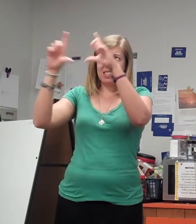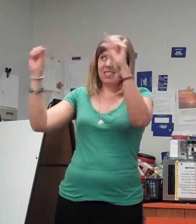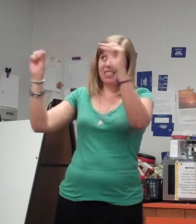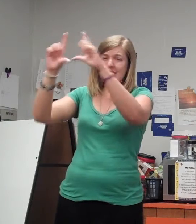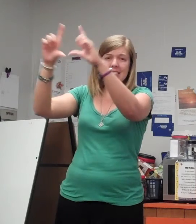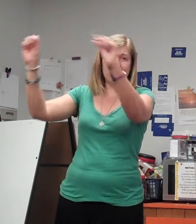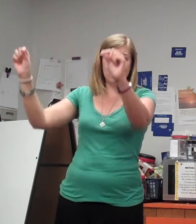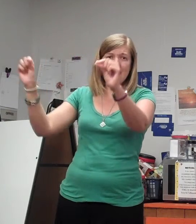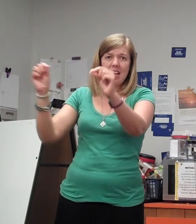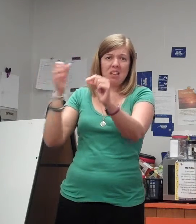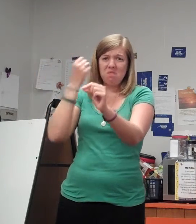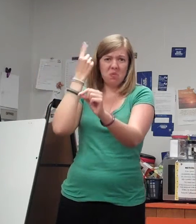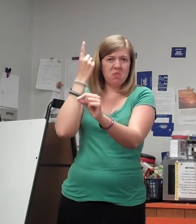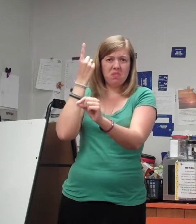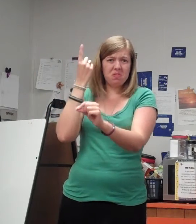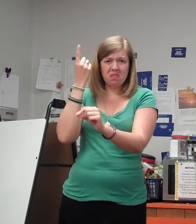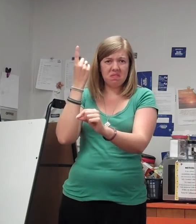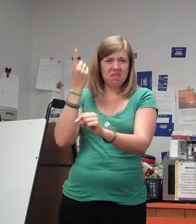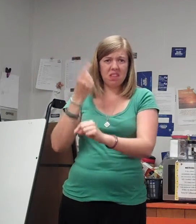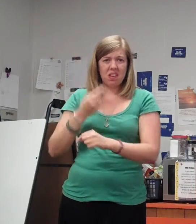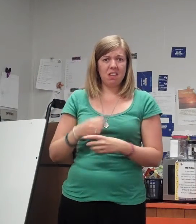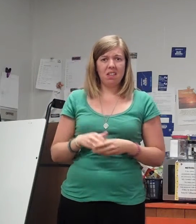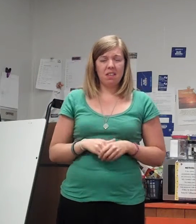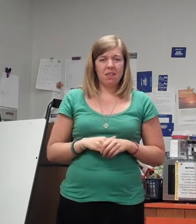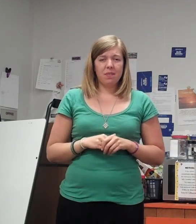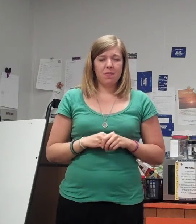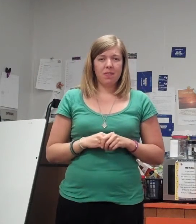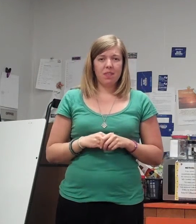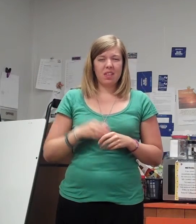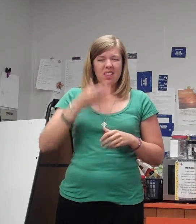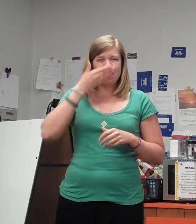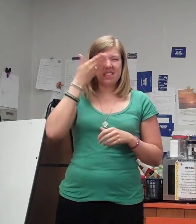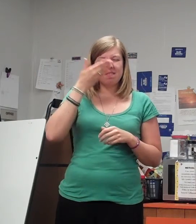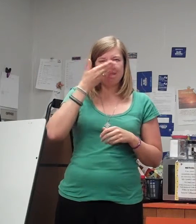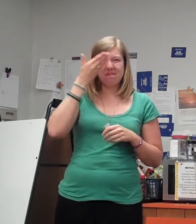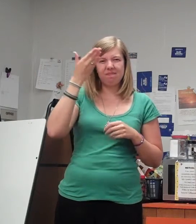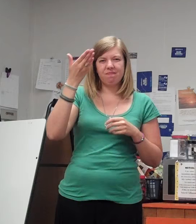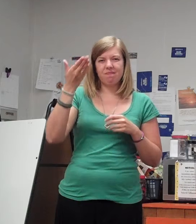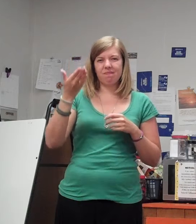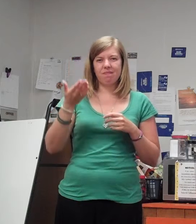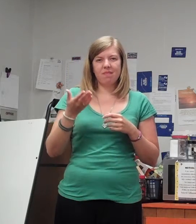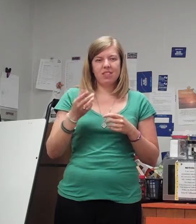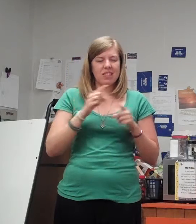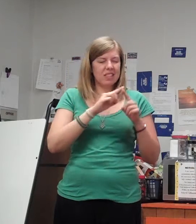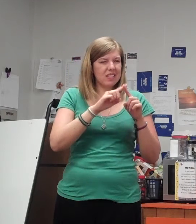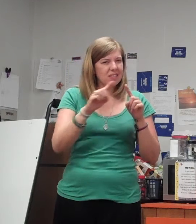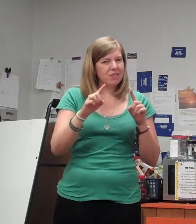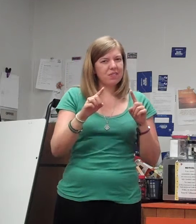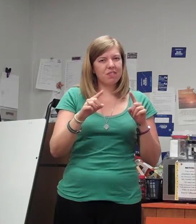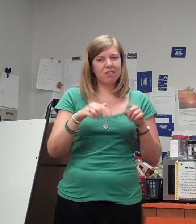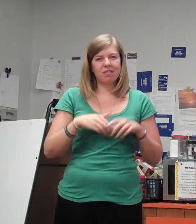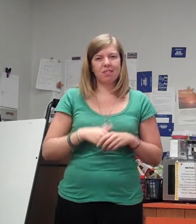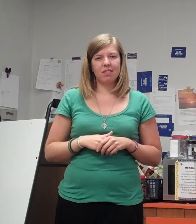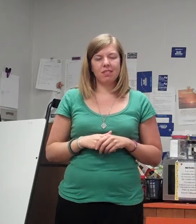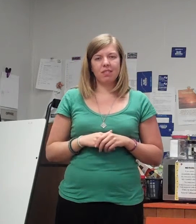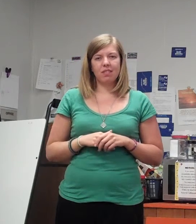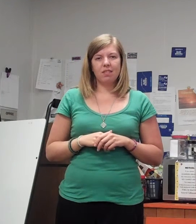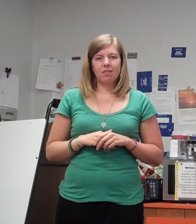absolutely no idea what they are. The smells are completely different, and there's just